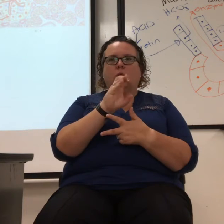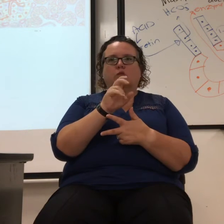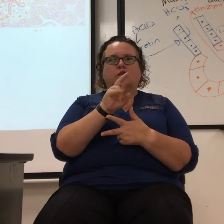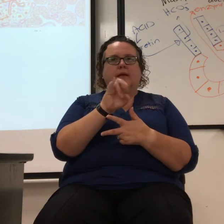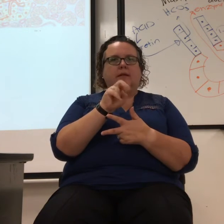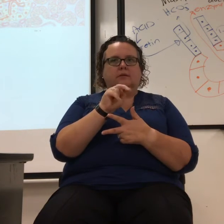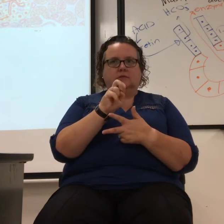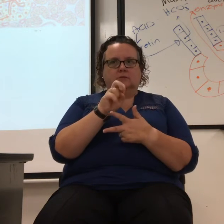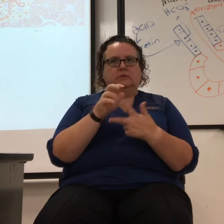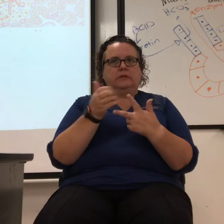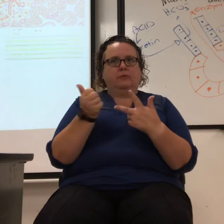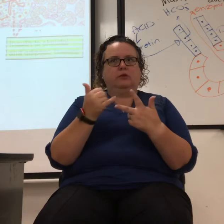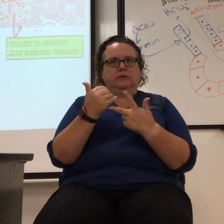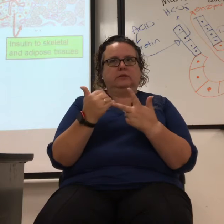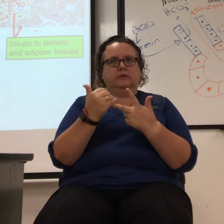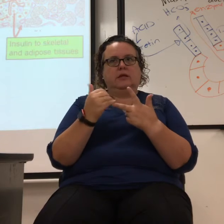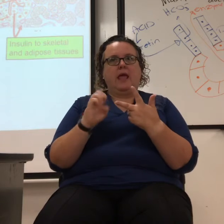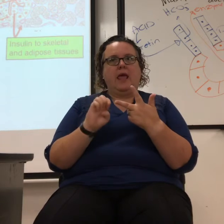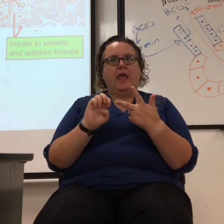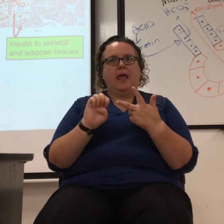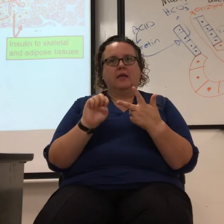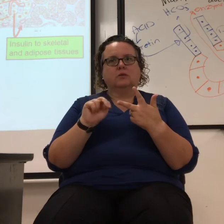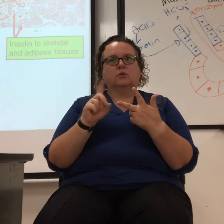right, so that's the pancreas role.